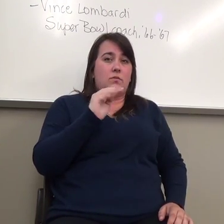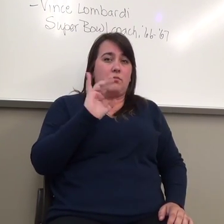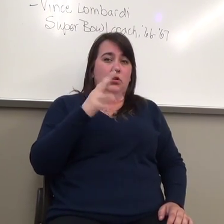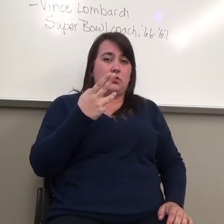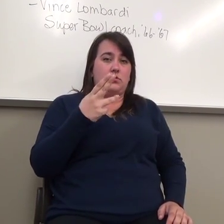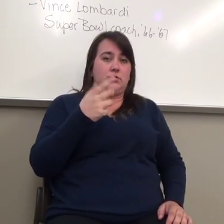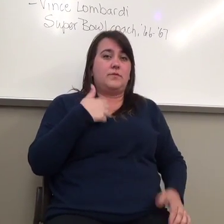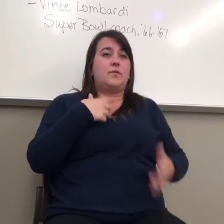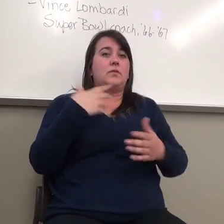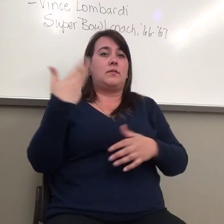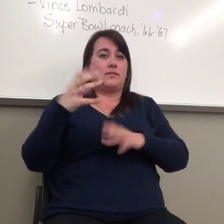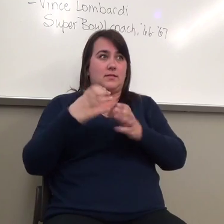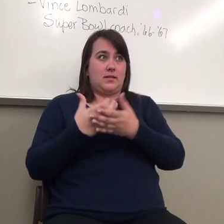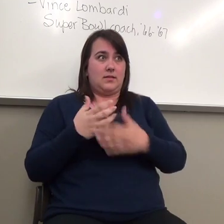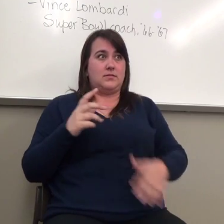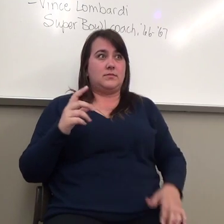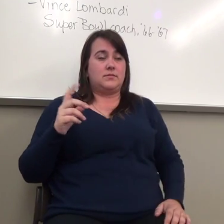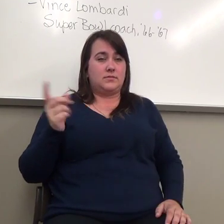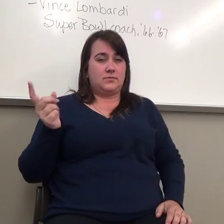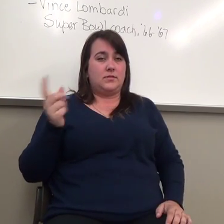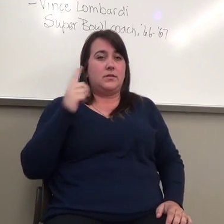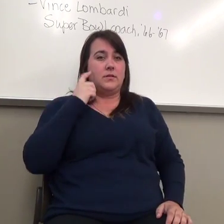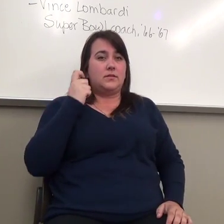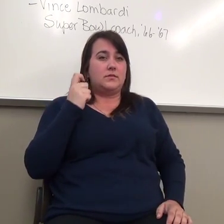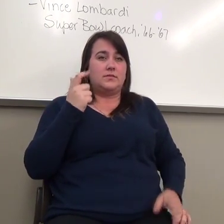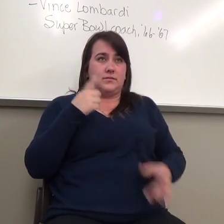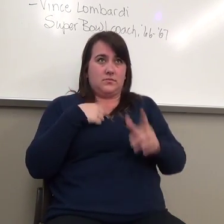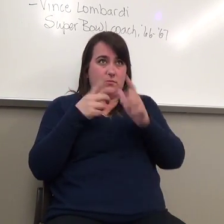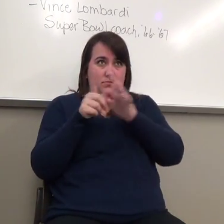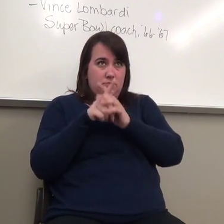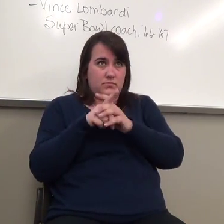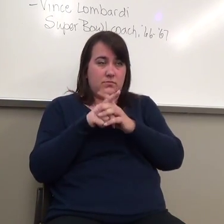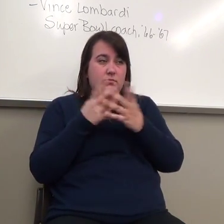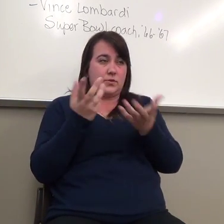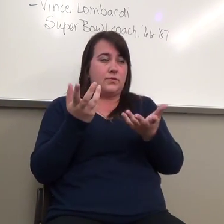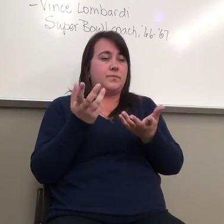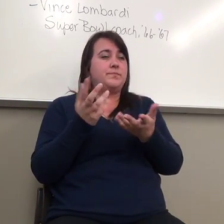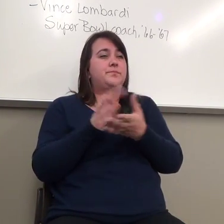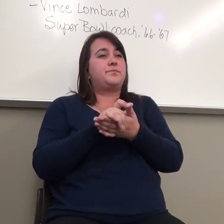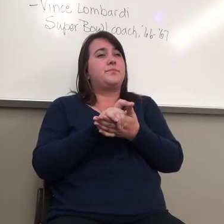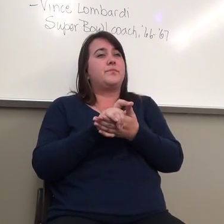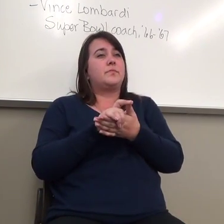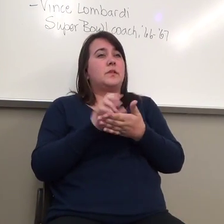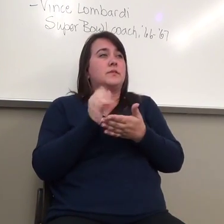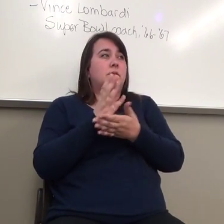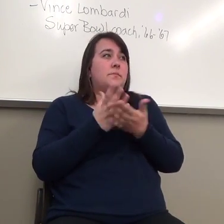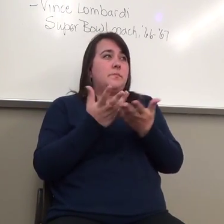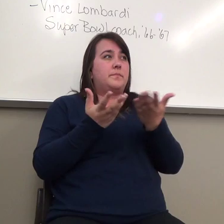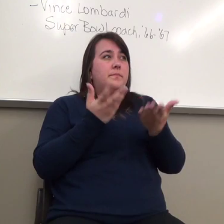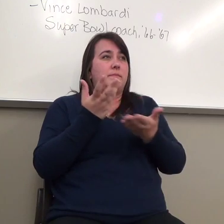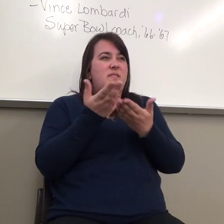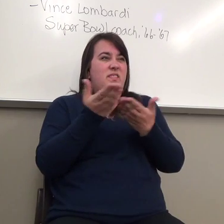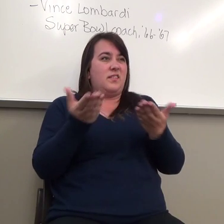next time. It doesn't show up because we're moving over to another month. So there's some, there's some things that are good and some things that